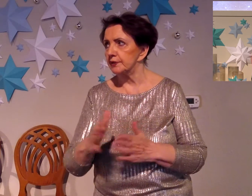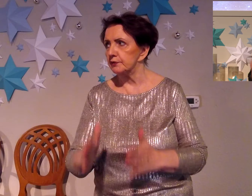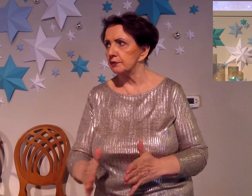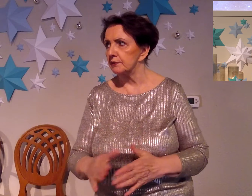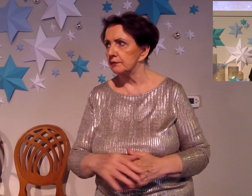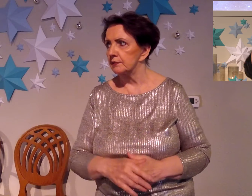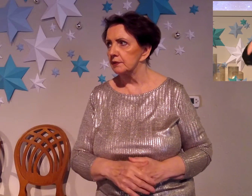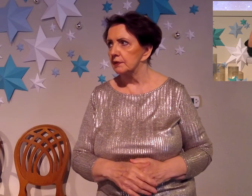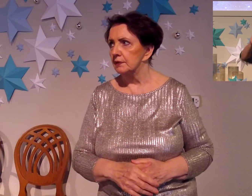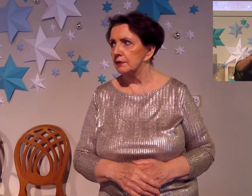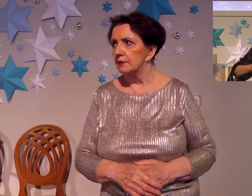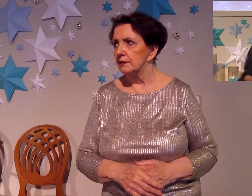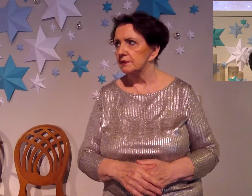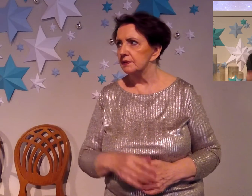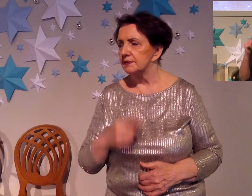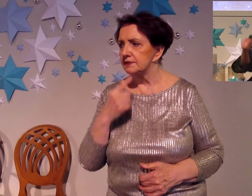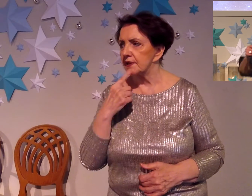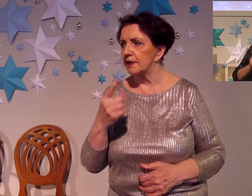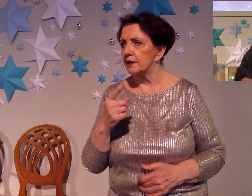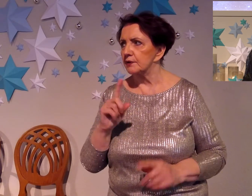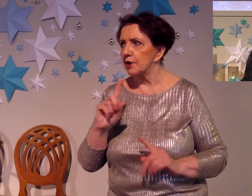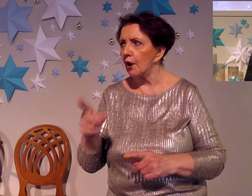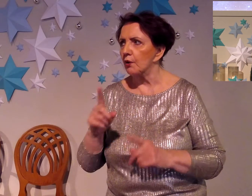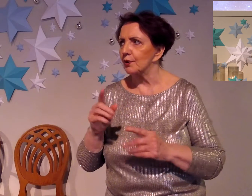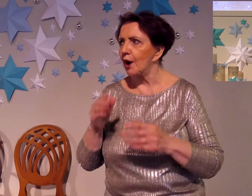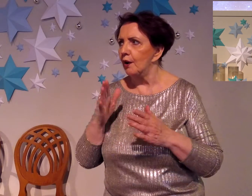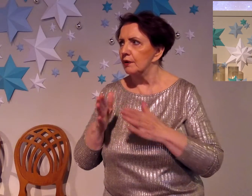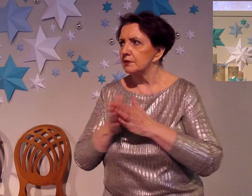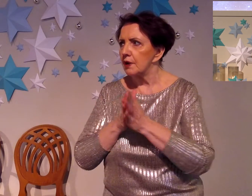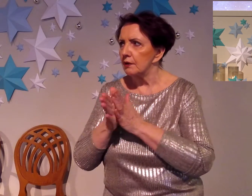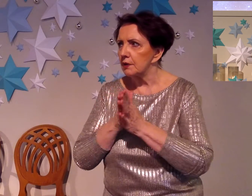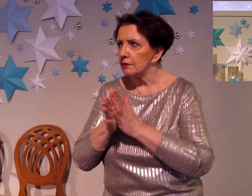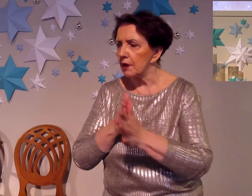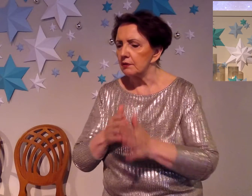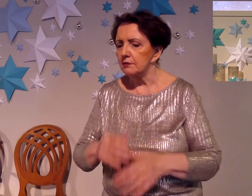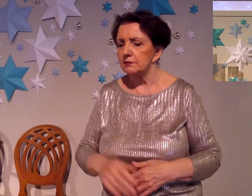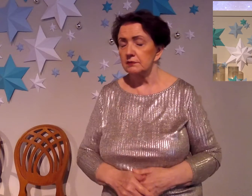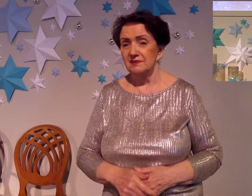go for it, you can do it, 3 more, 2 more, go. And I'm like, yeah, make me.